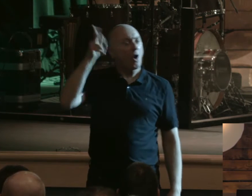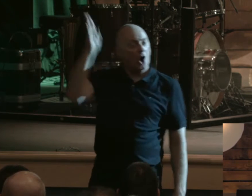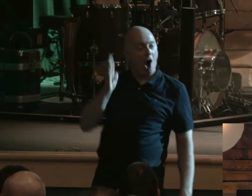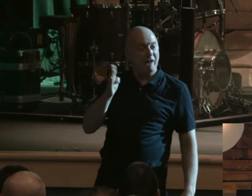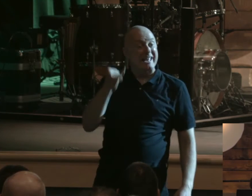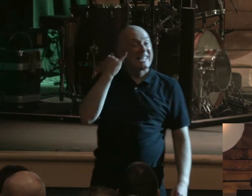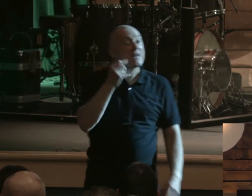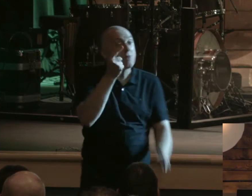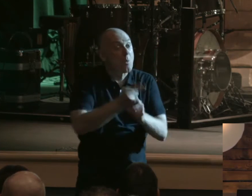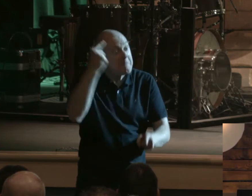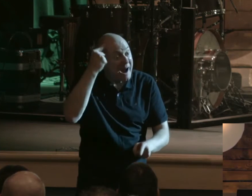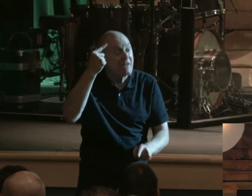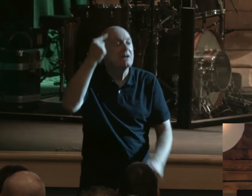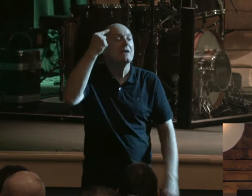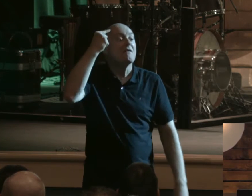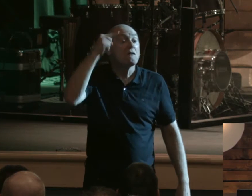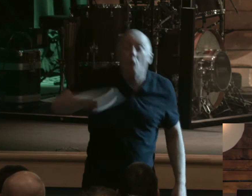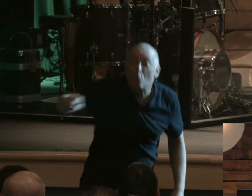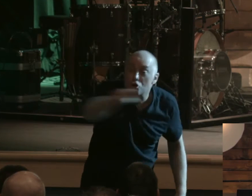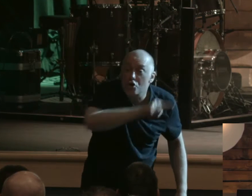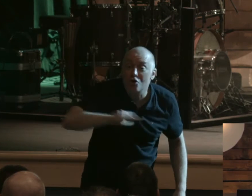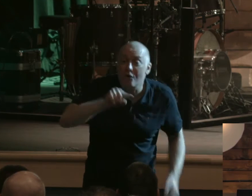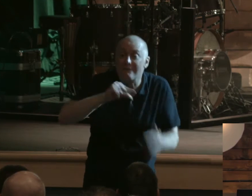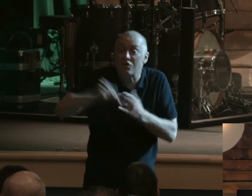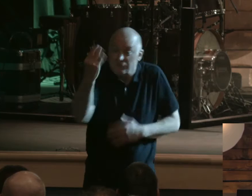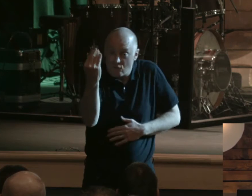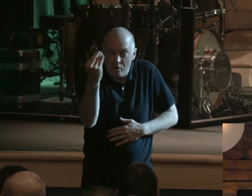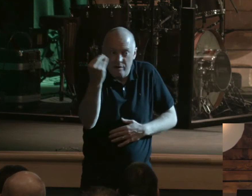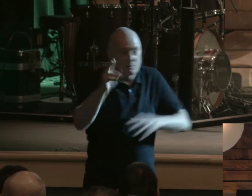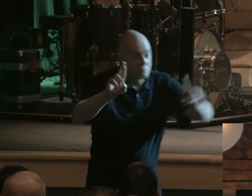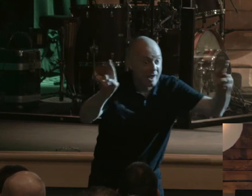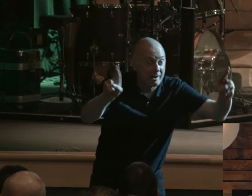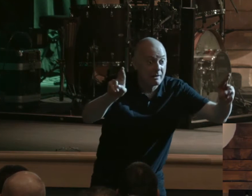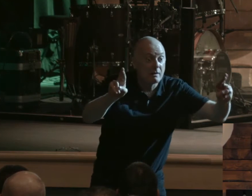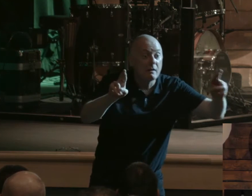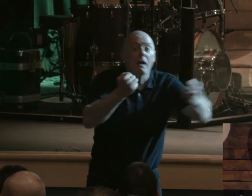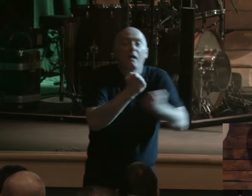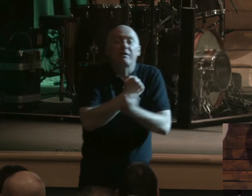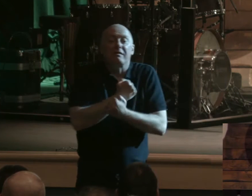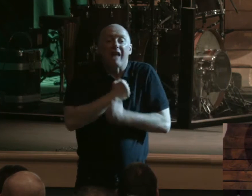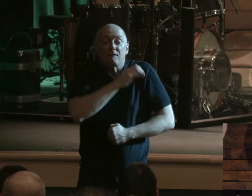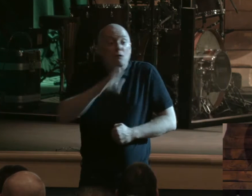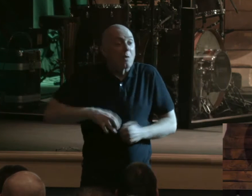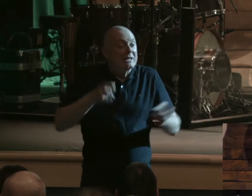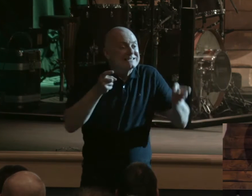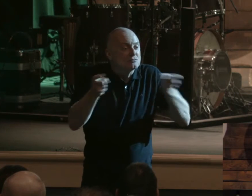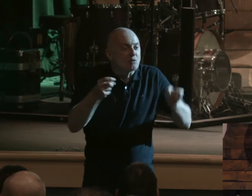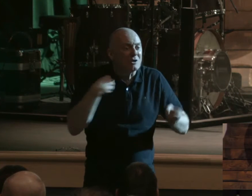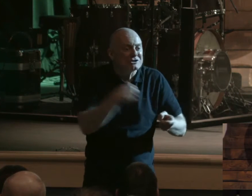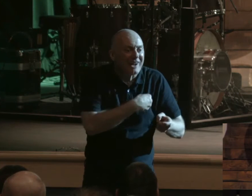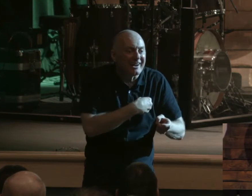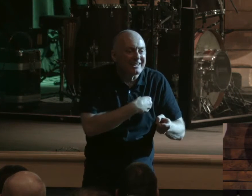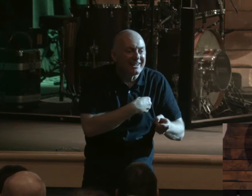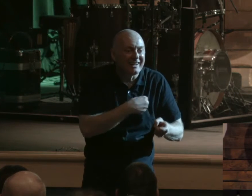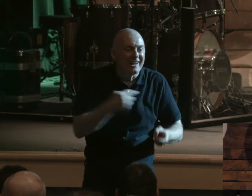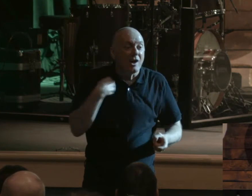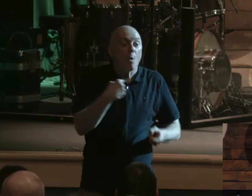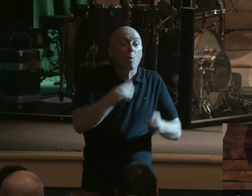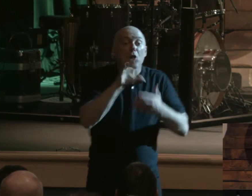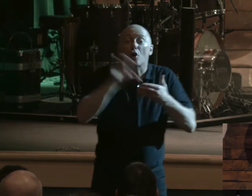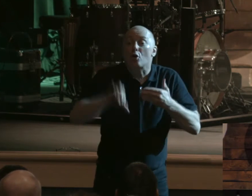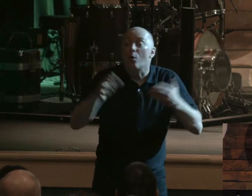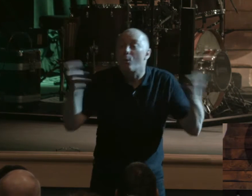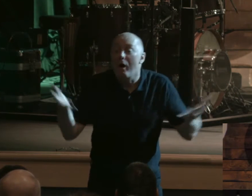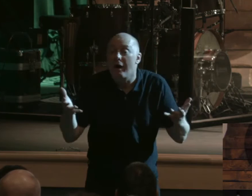in our right mind, it is for you. Verse 14, here's our motivation. For the love of Christ controls us. Because we have concluded